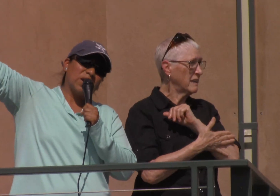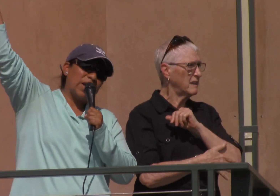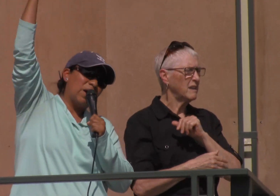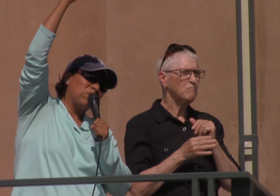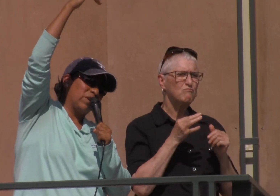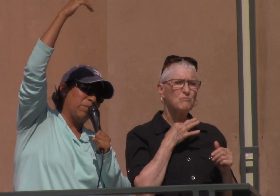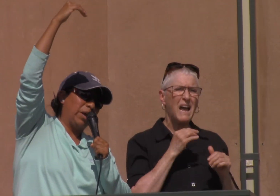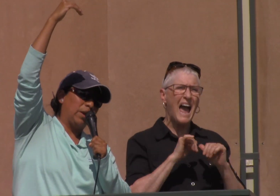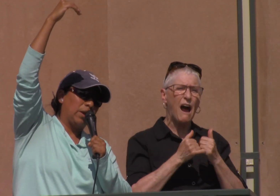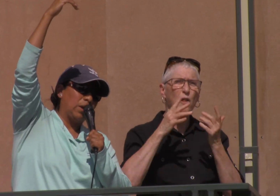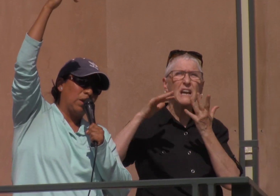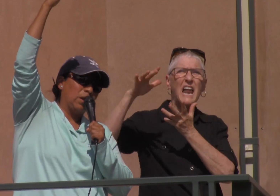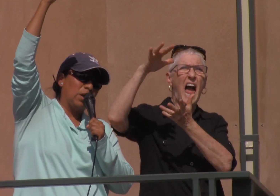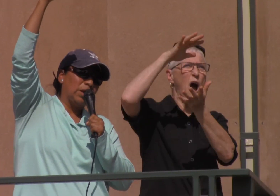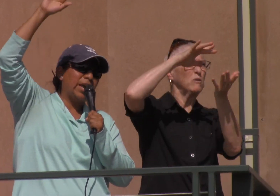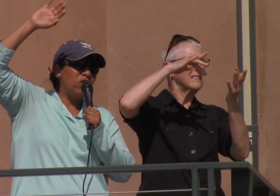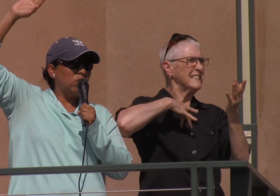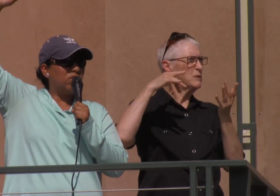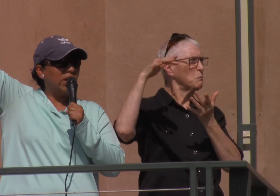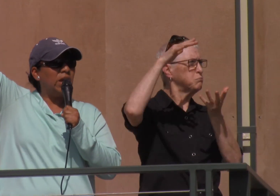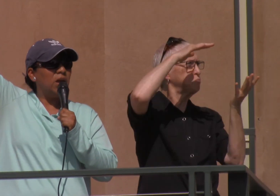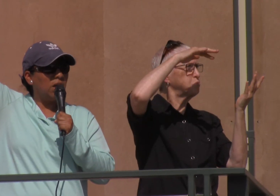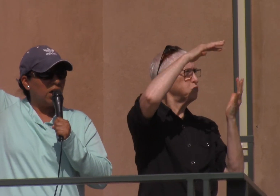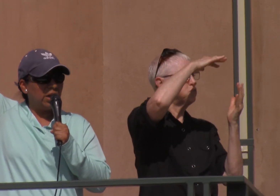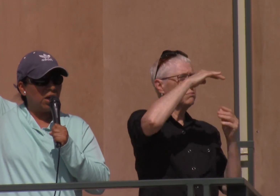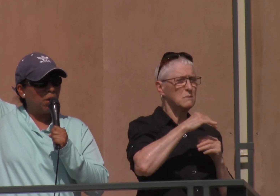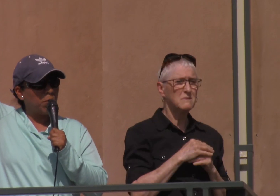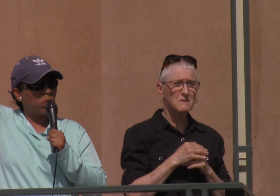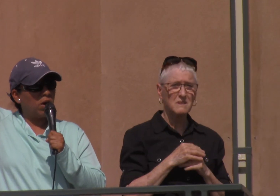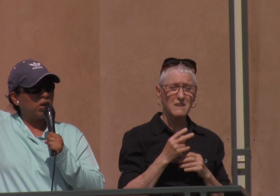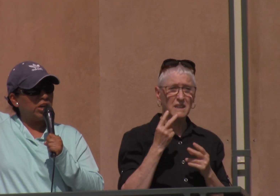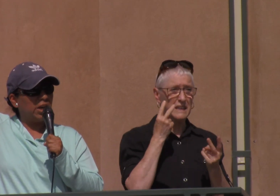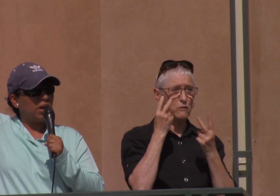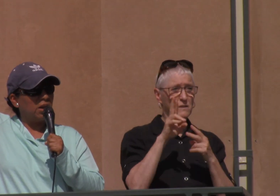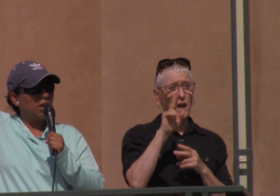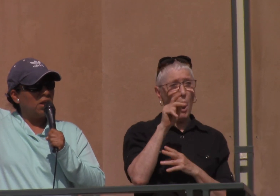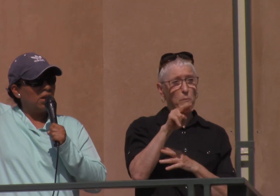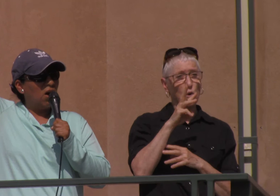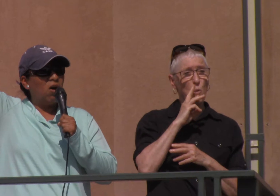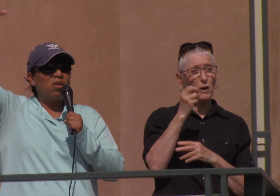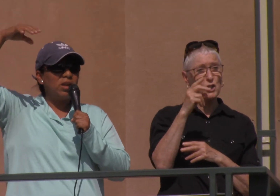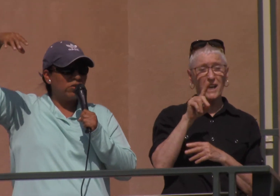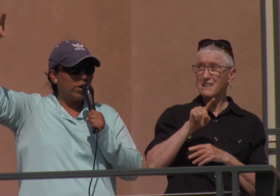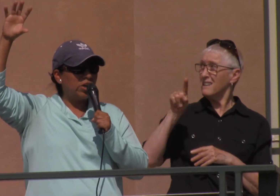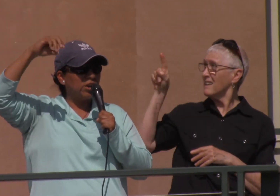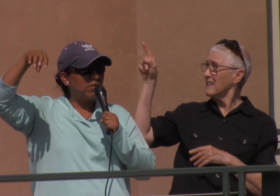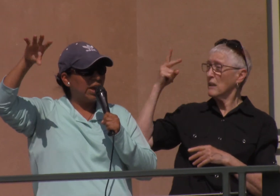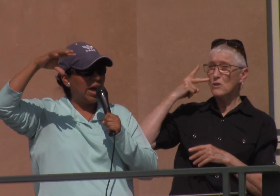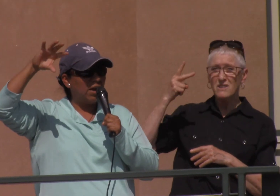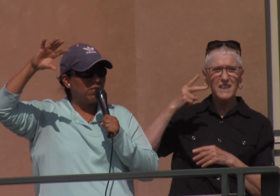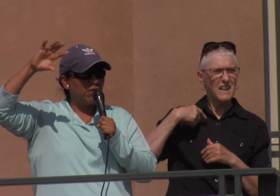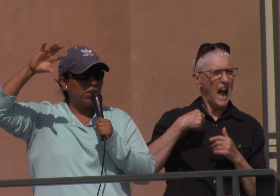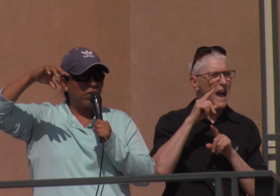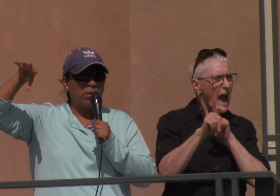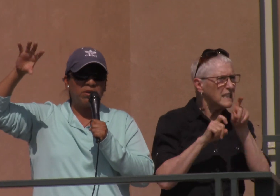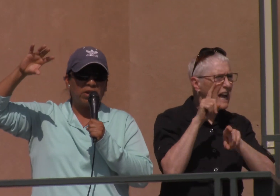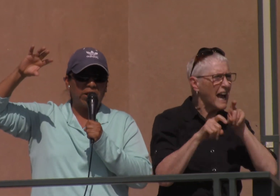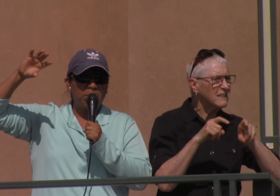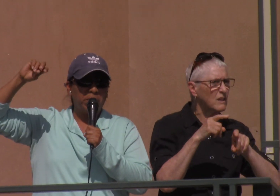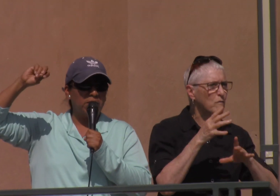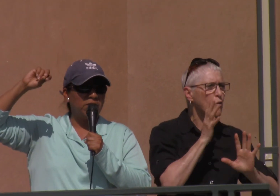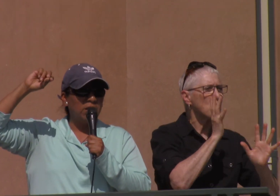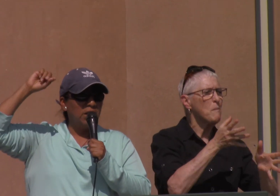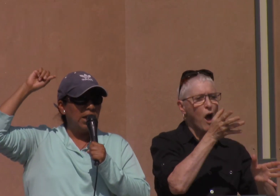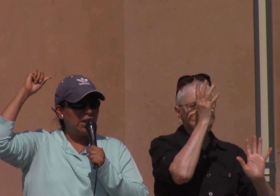How does the clouds come in? Can you see in the upper watershed? All these questions I asked of the grandmas